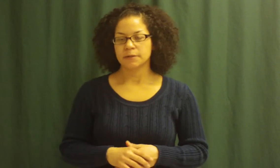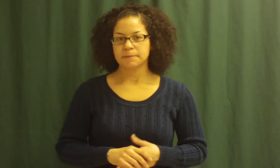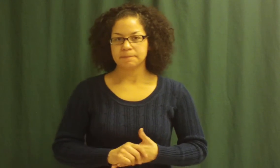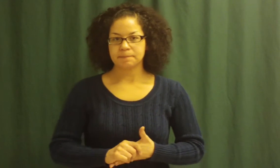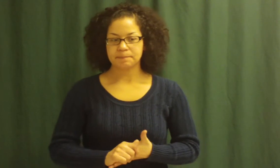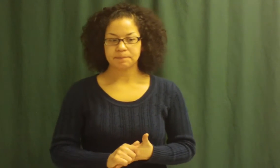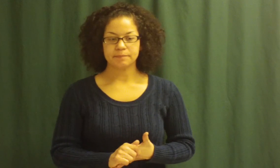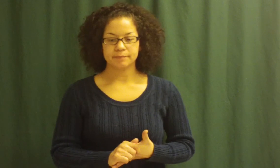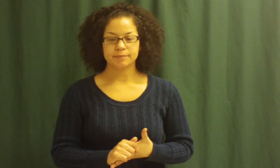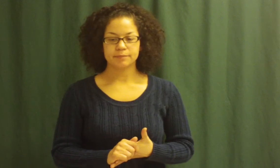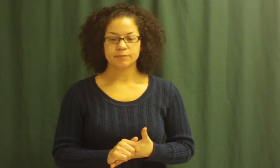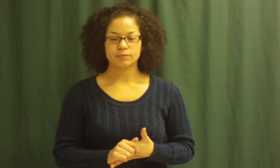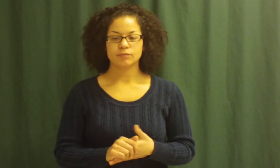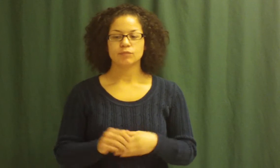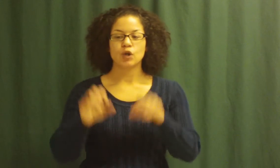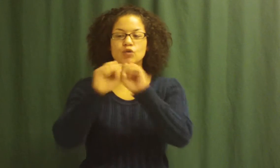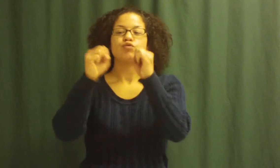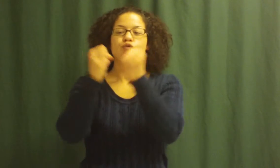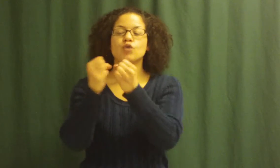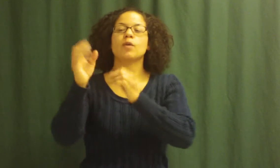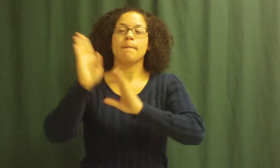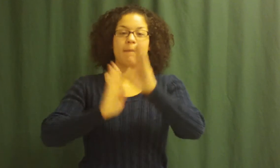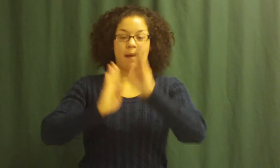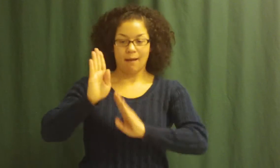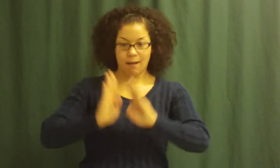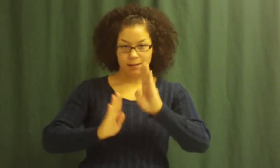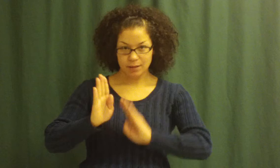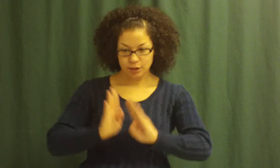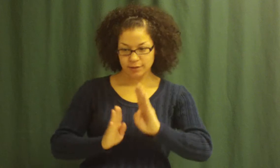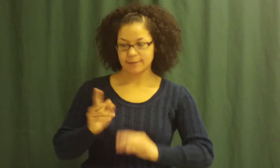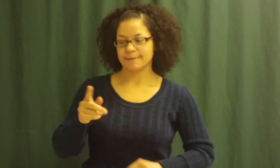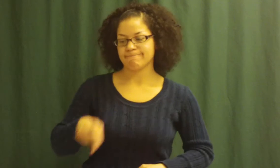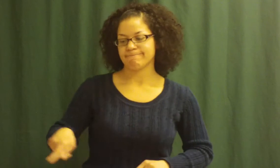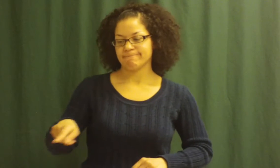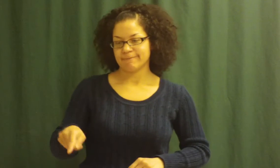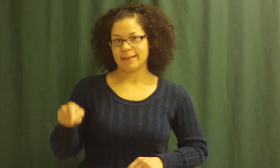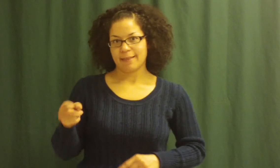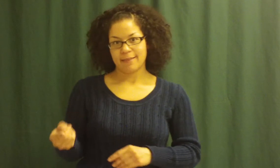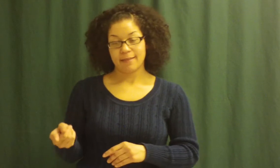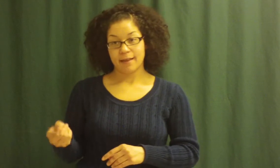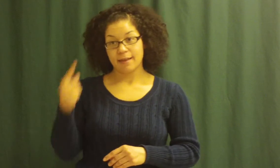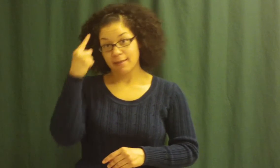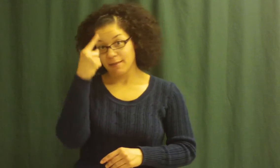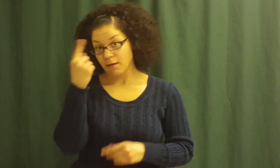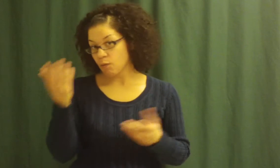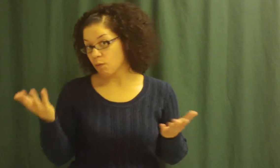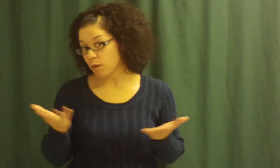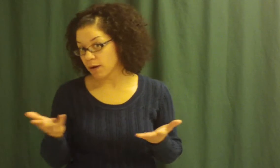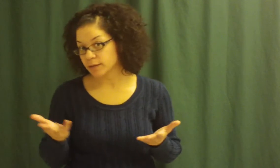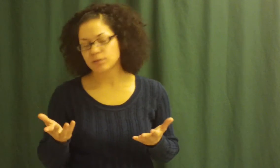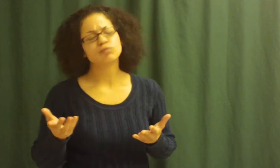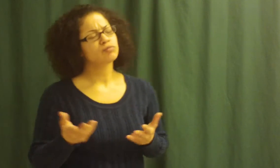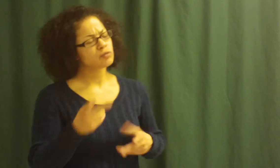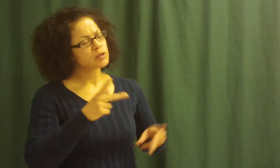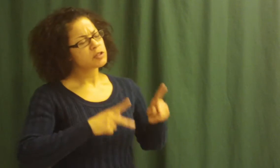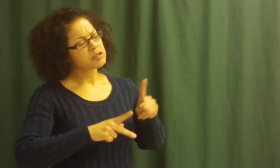Social biologists also hold that people whose selected behaviors lead